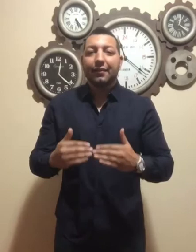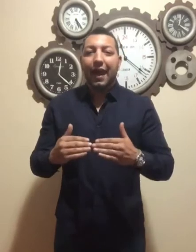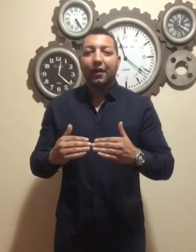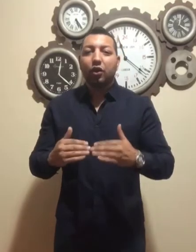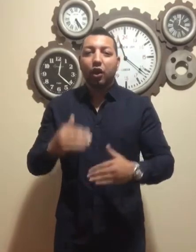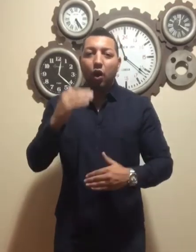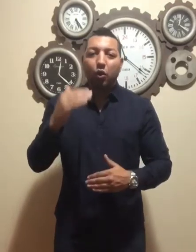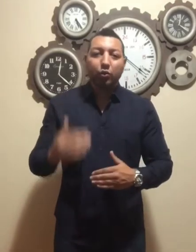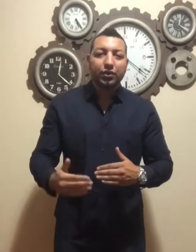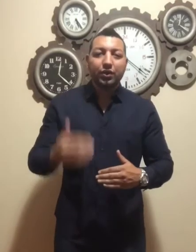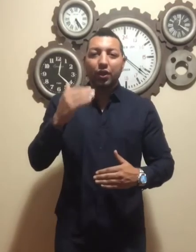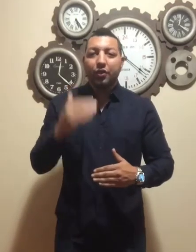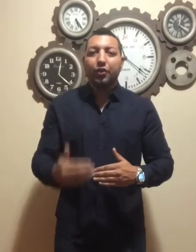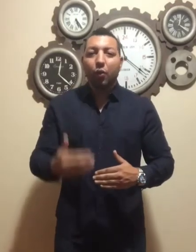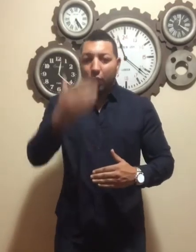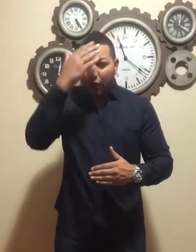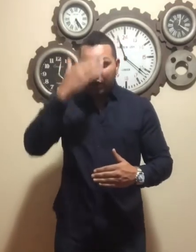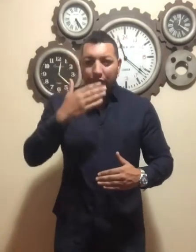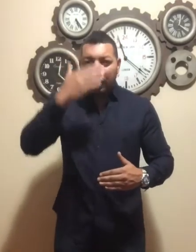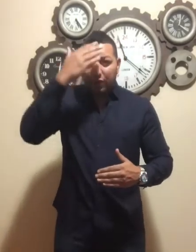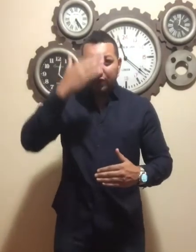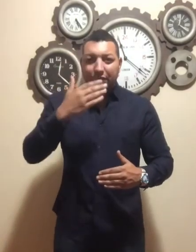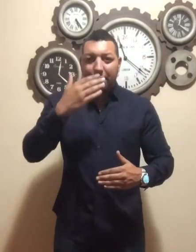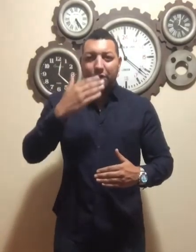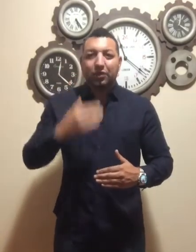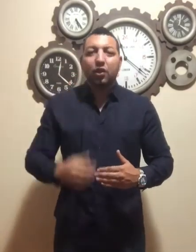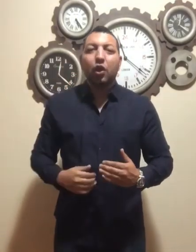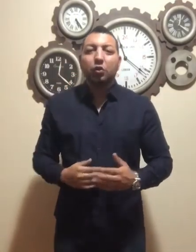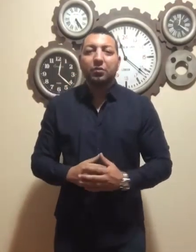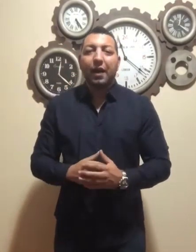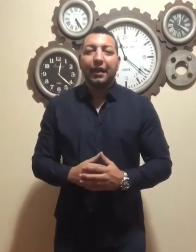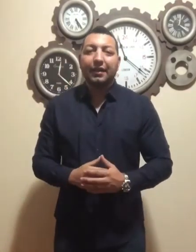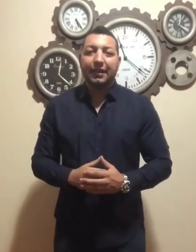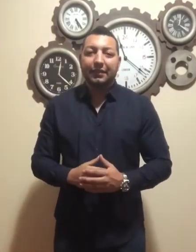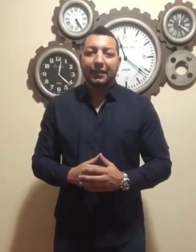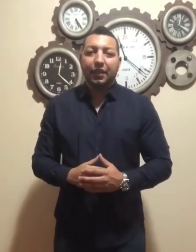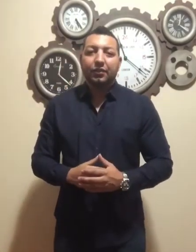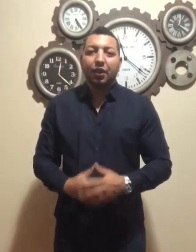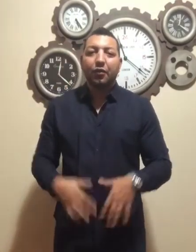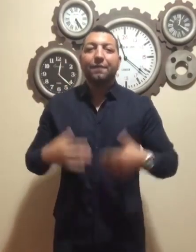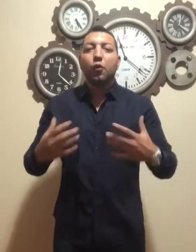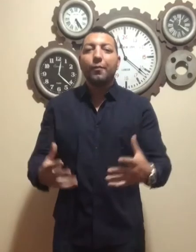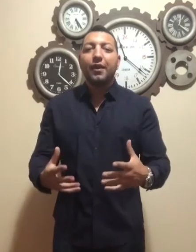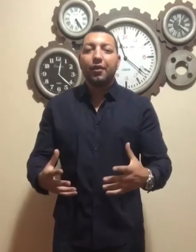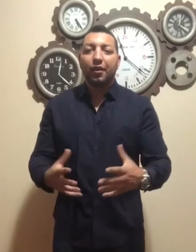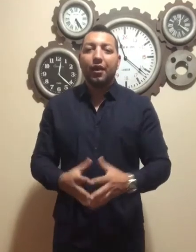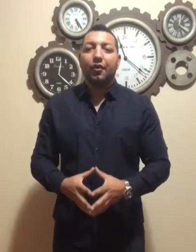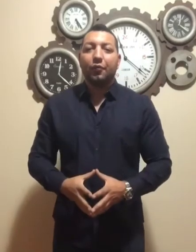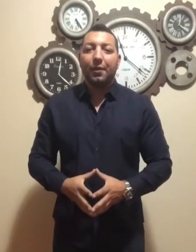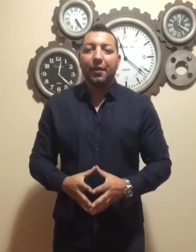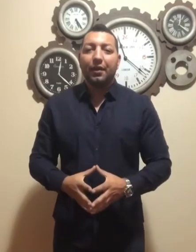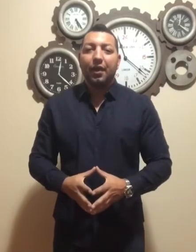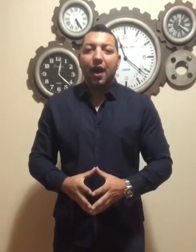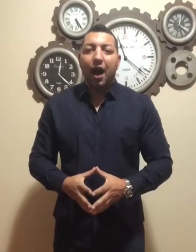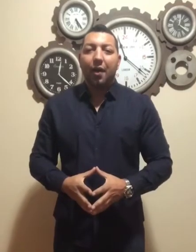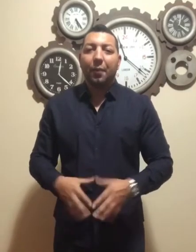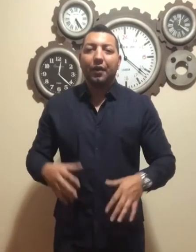that closed door, someone's closed-mindedness. So you're forming an agreement by